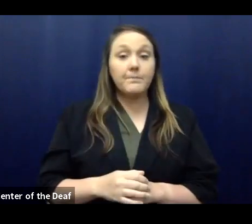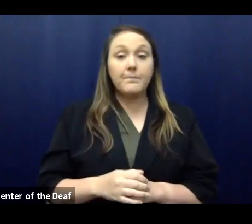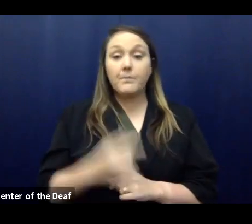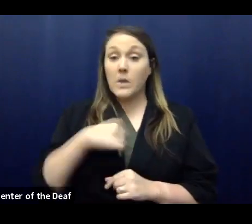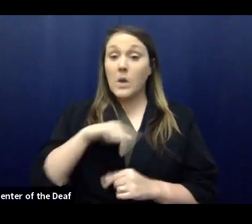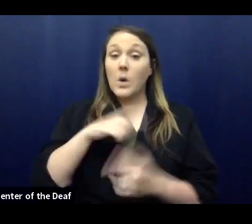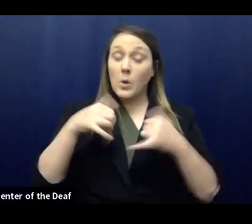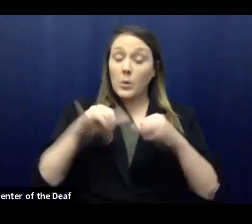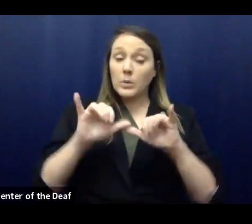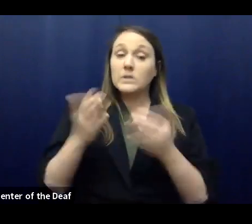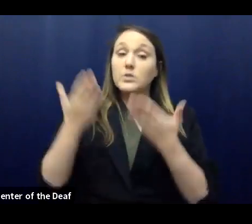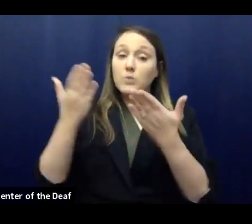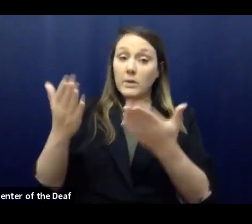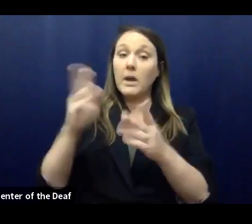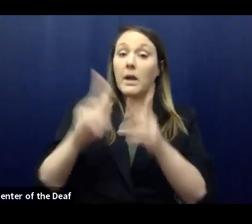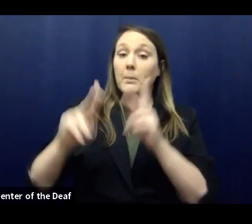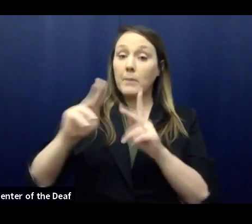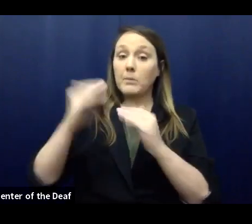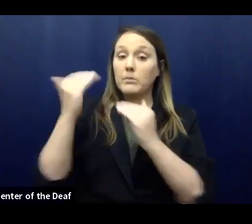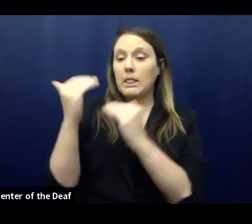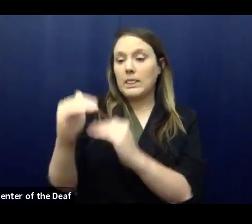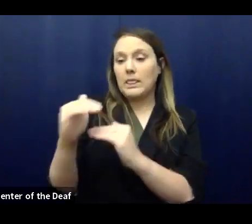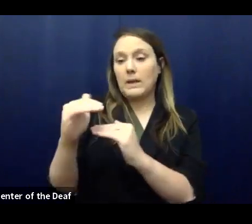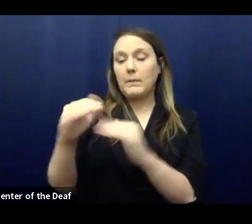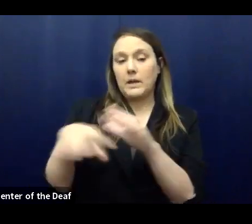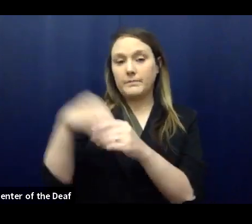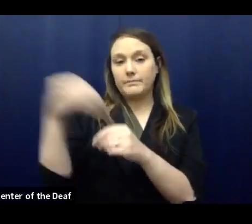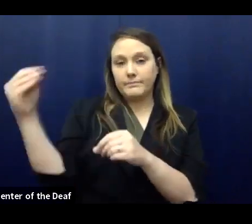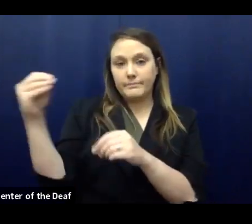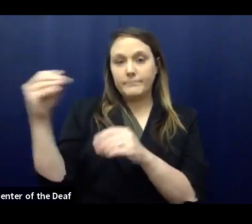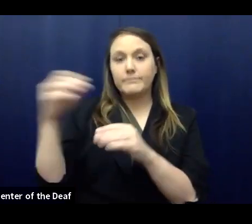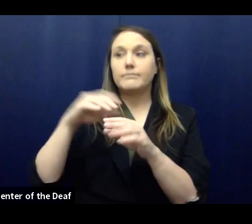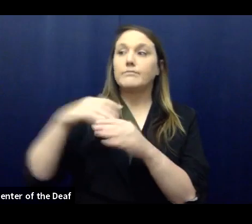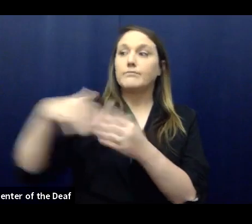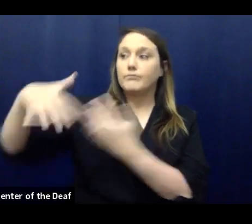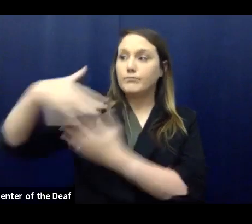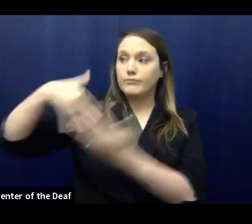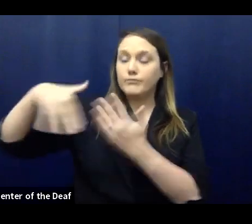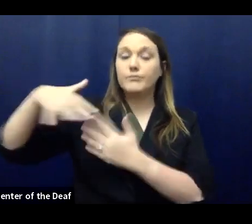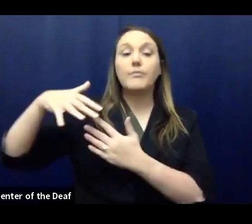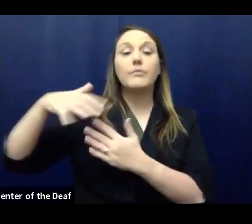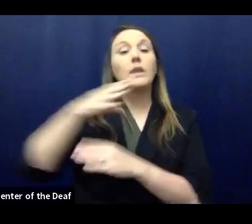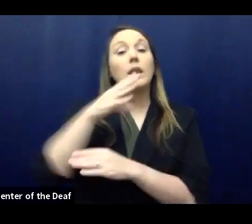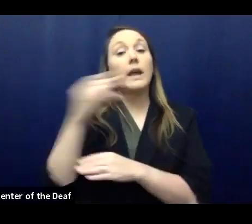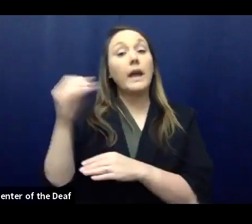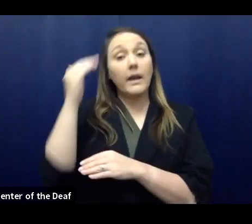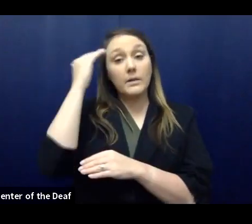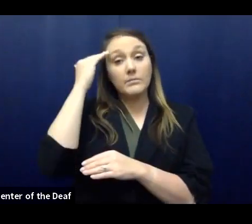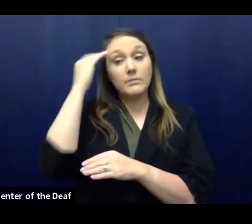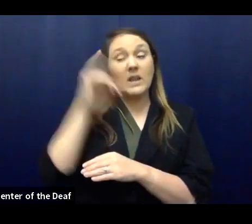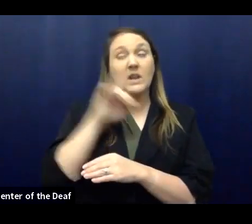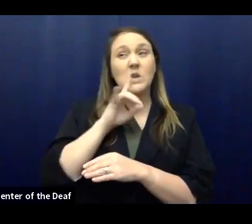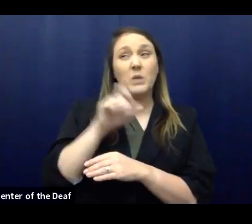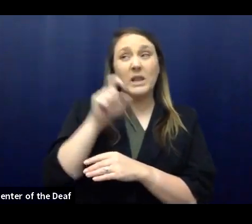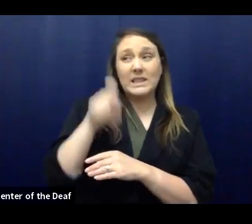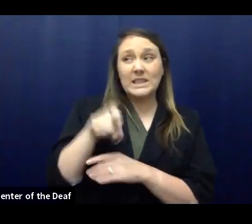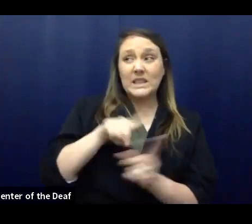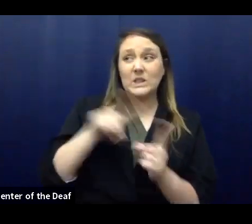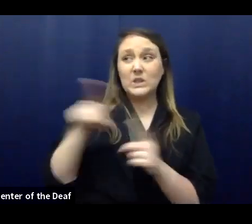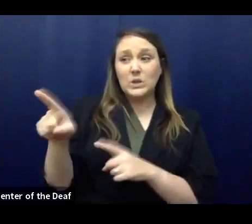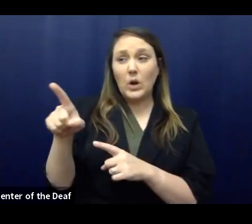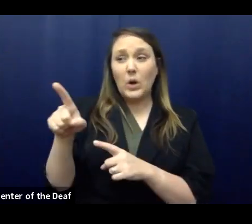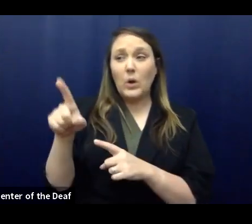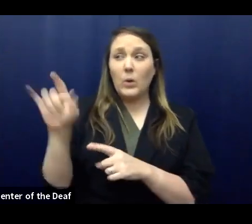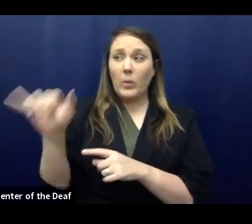still recommend people limit their outings and that they be conscious about, do they really need to go to that outing or to that